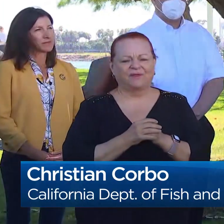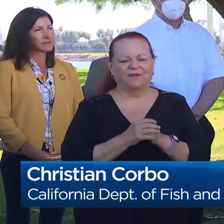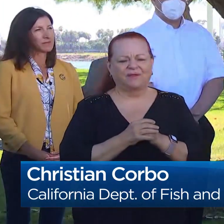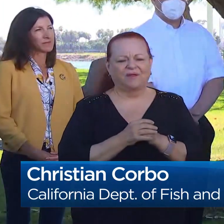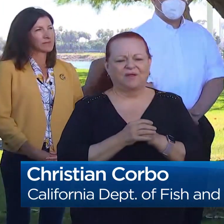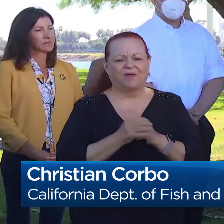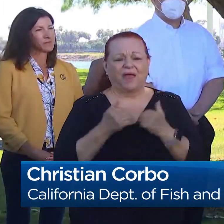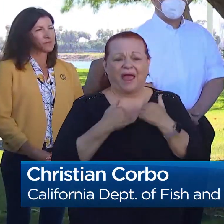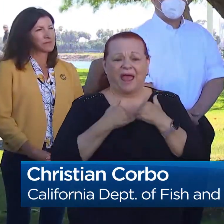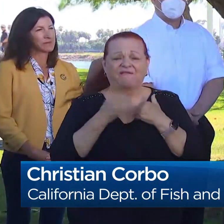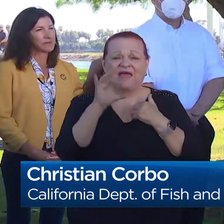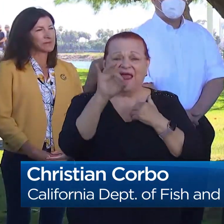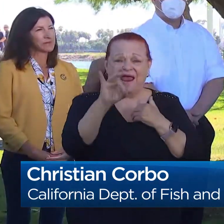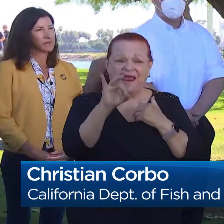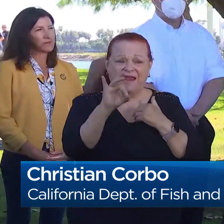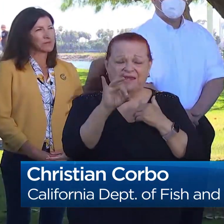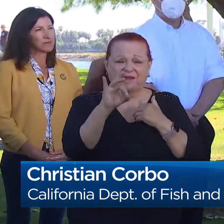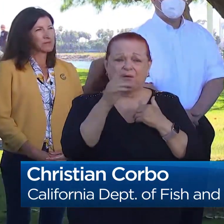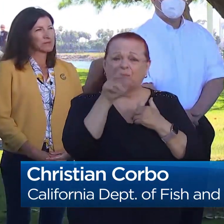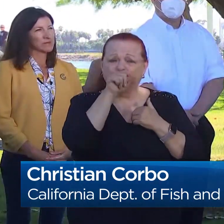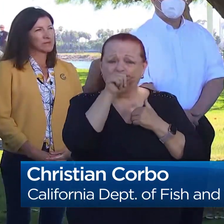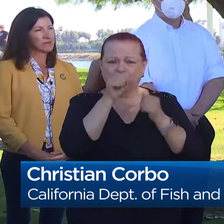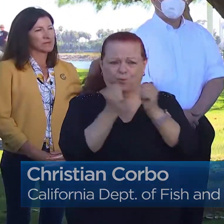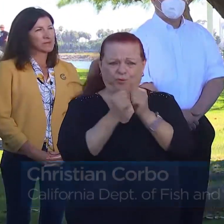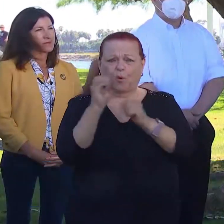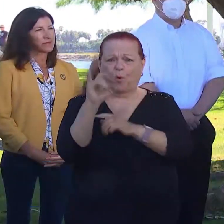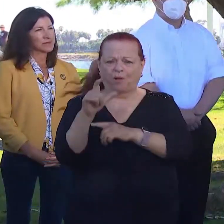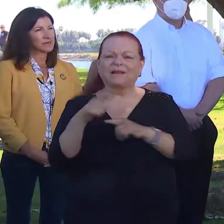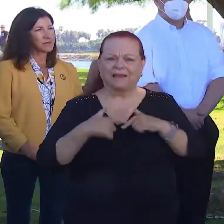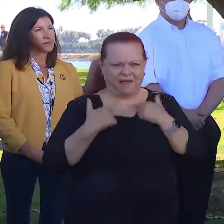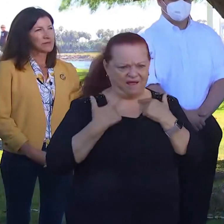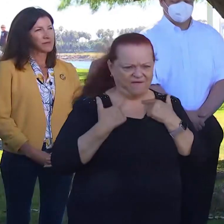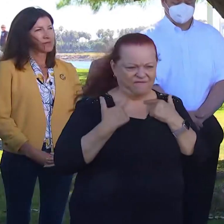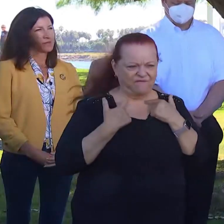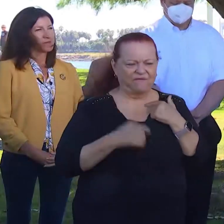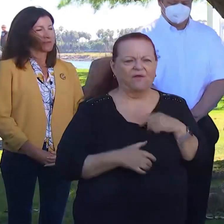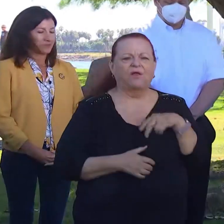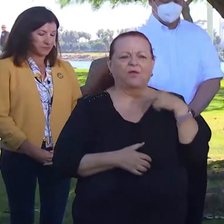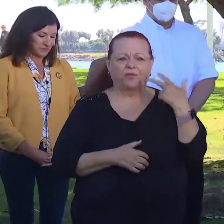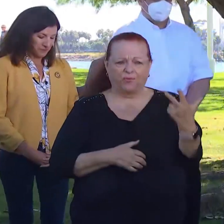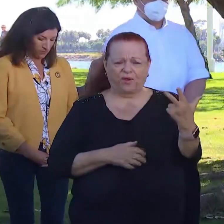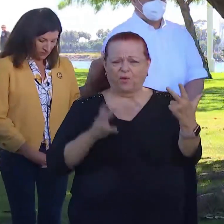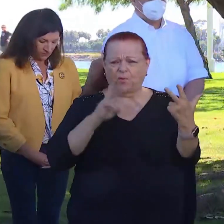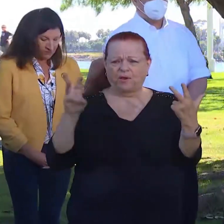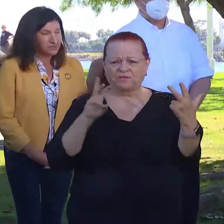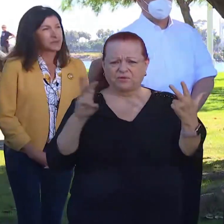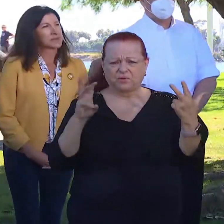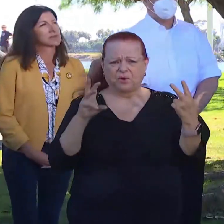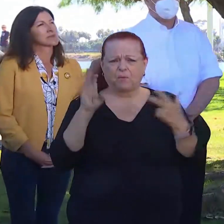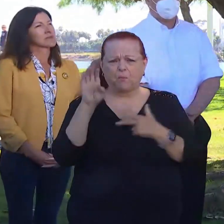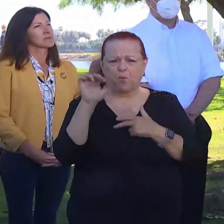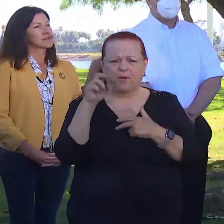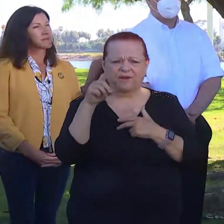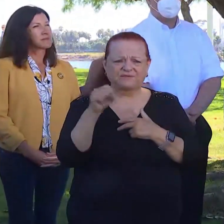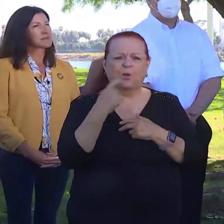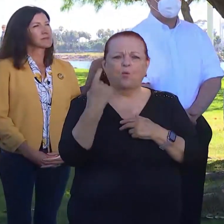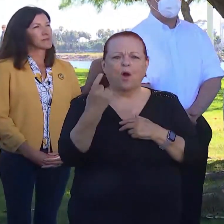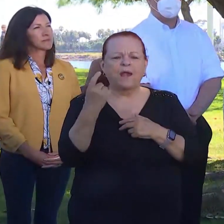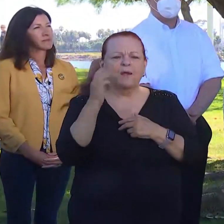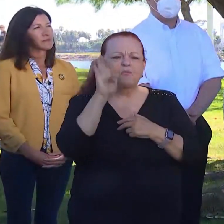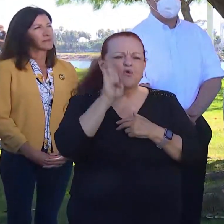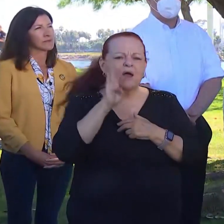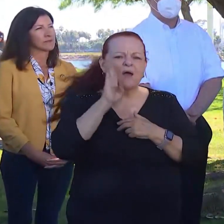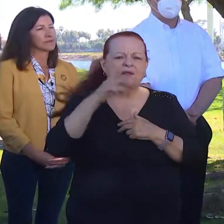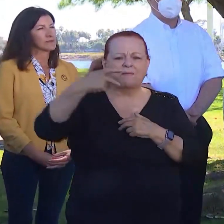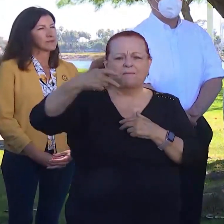8 live birds that appear to be oiled, including 3 Western Grebes, an American Coot, and as you know, 1 brown pelican that succumbed